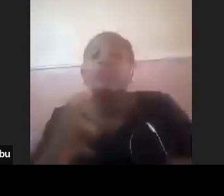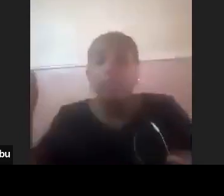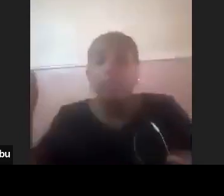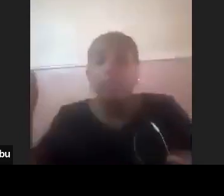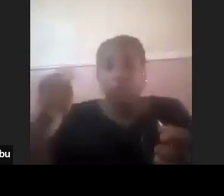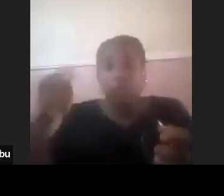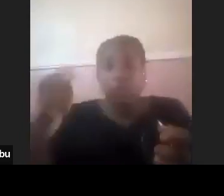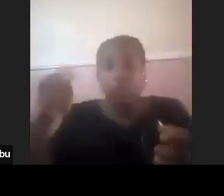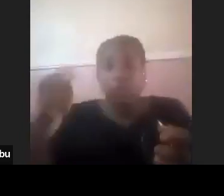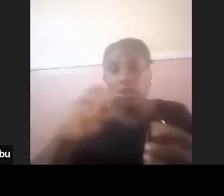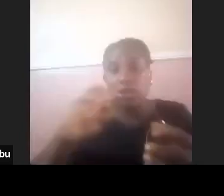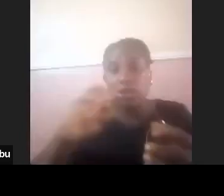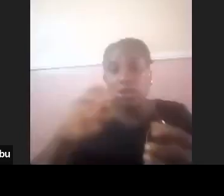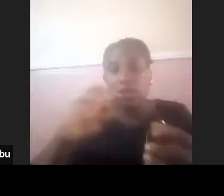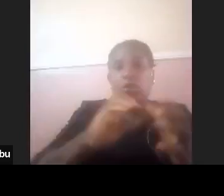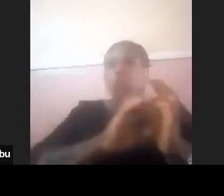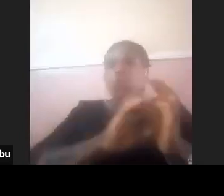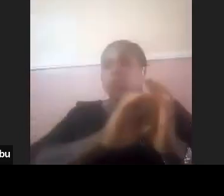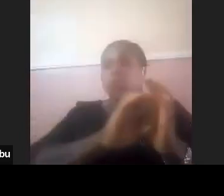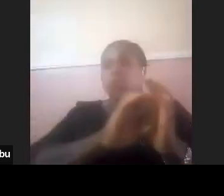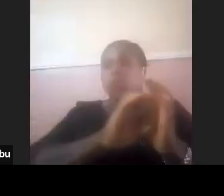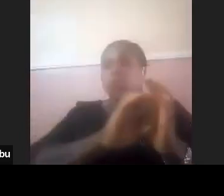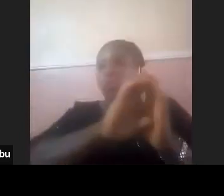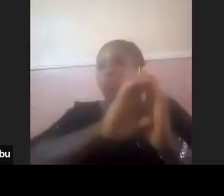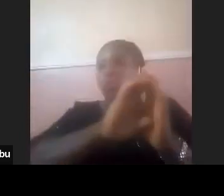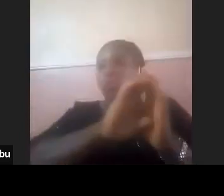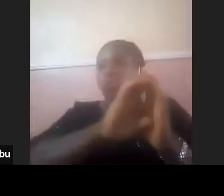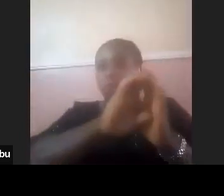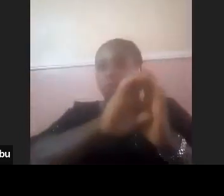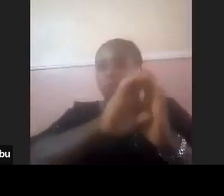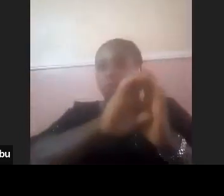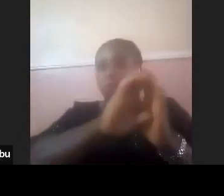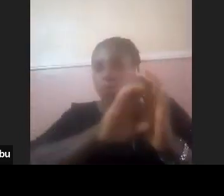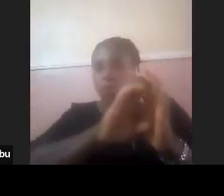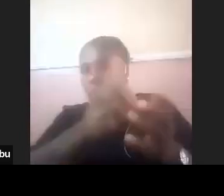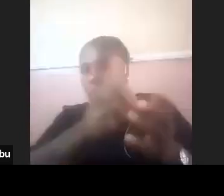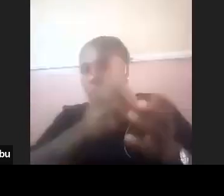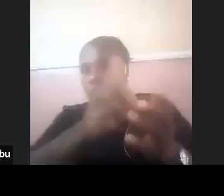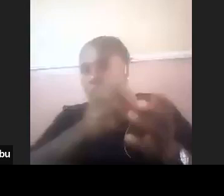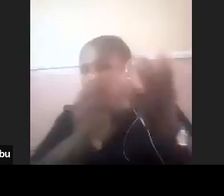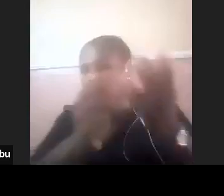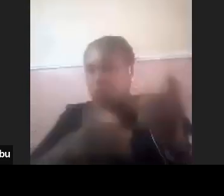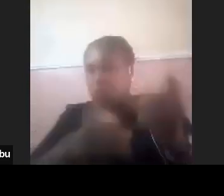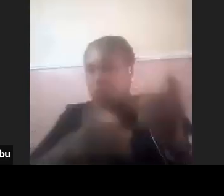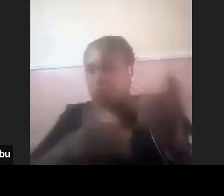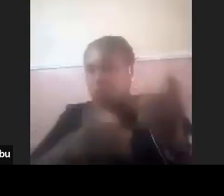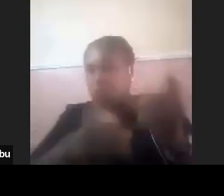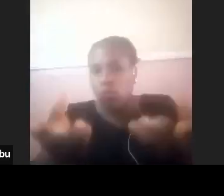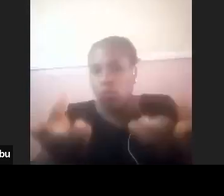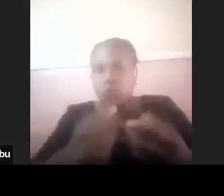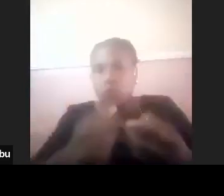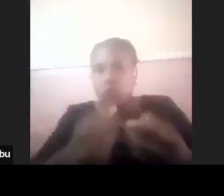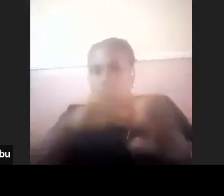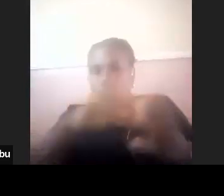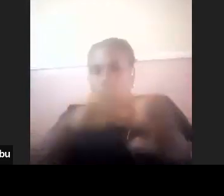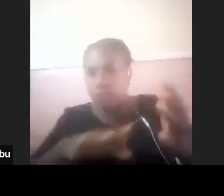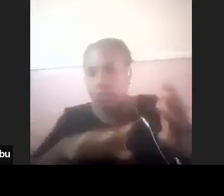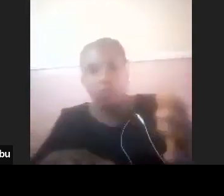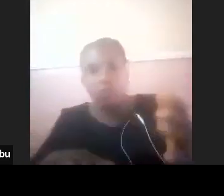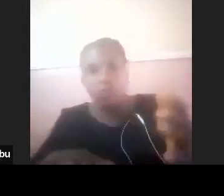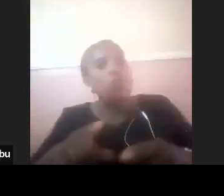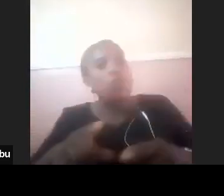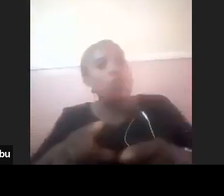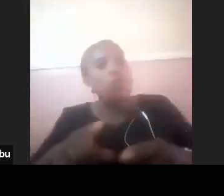write extensively. One advice is when you're doing drafts, don't limit yourself to 200 words. Put down all